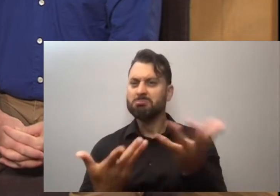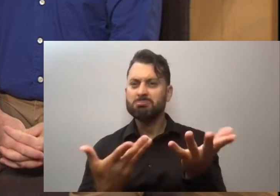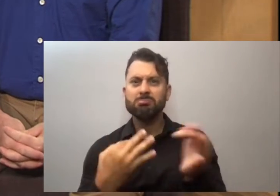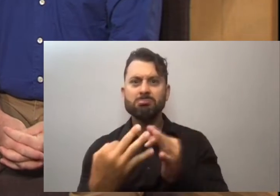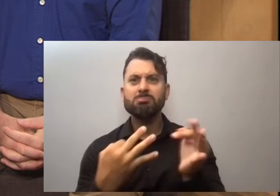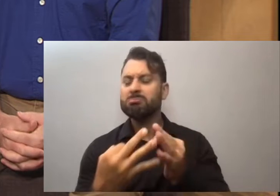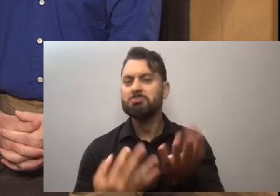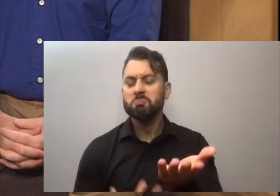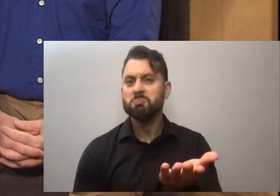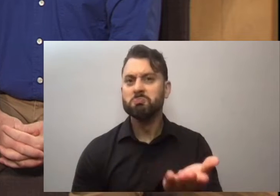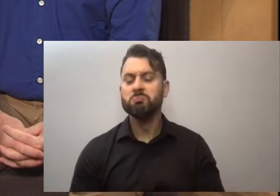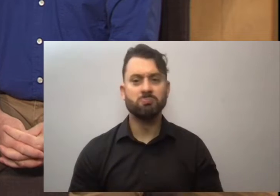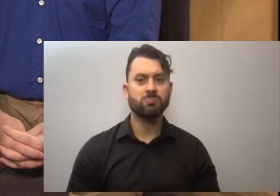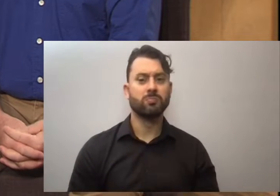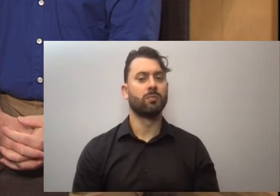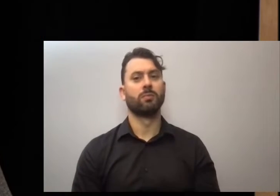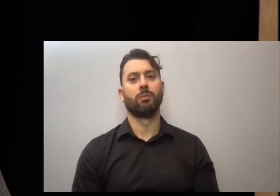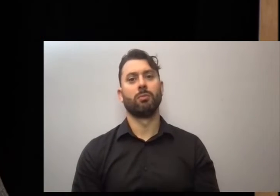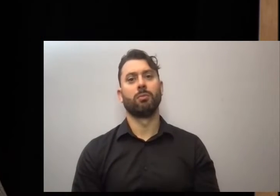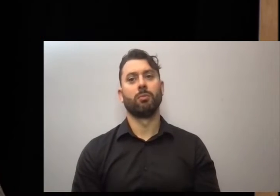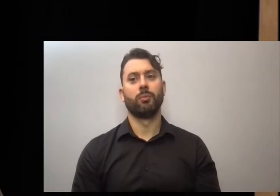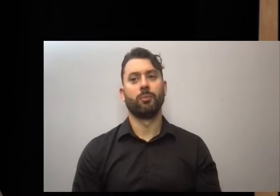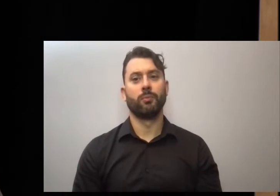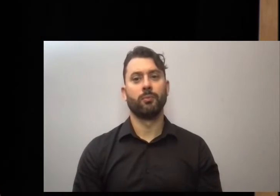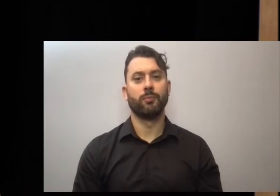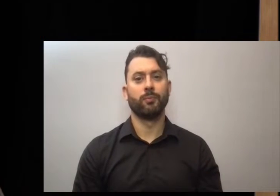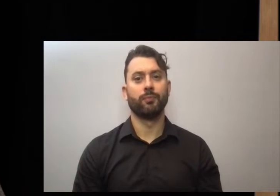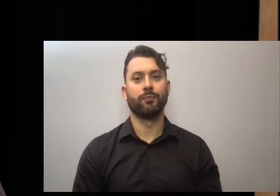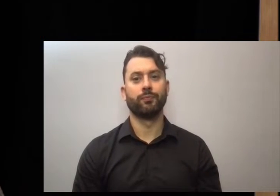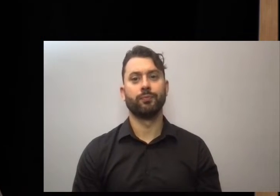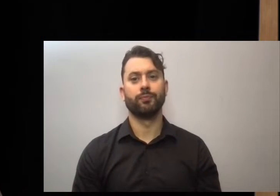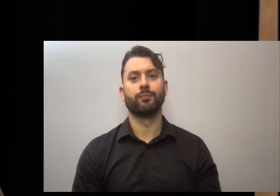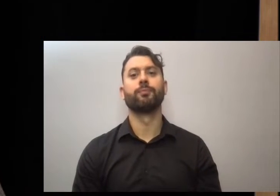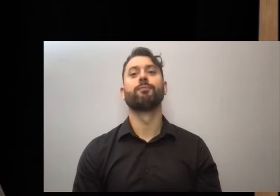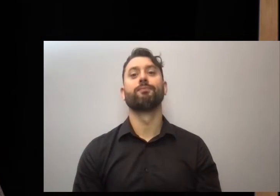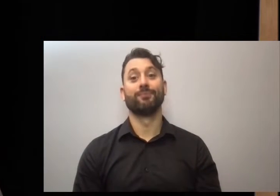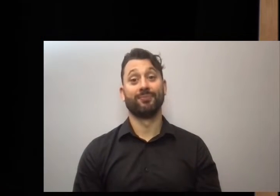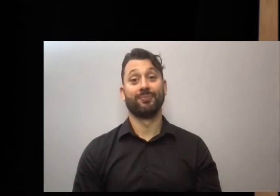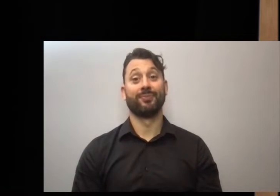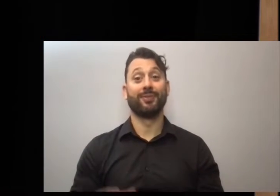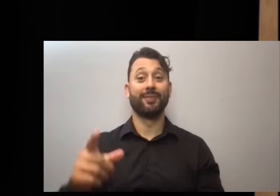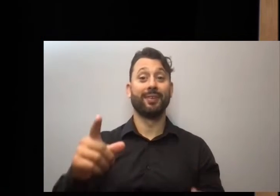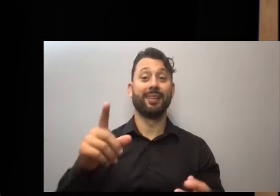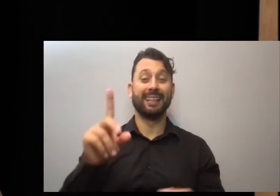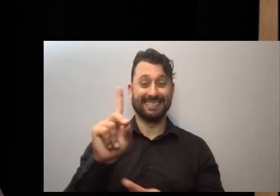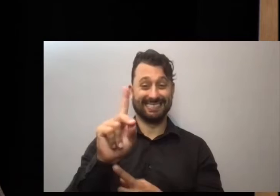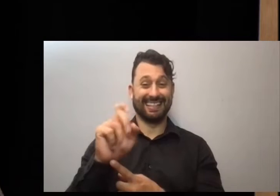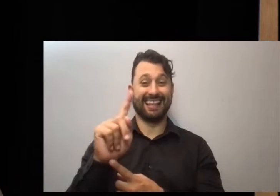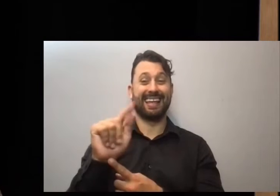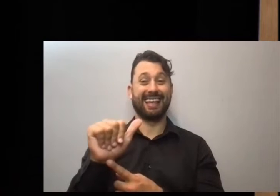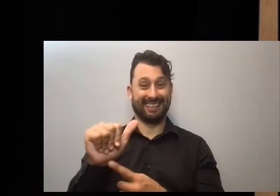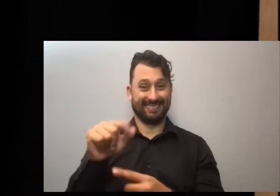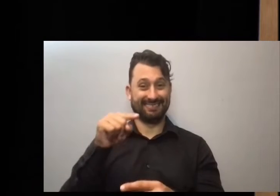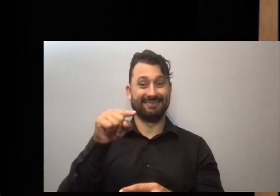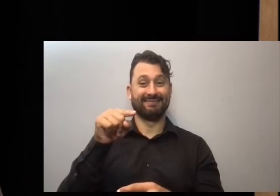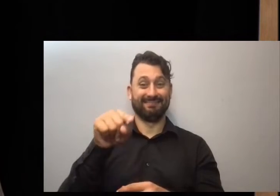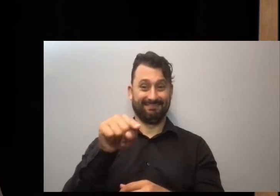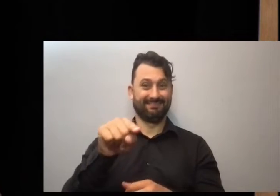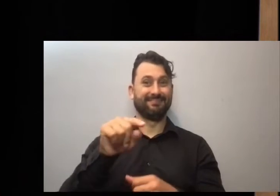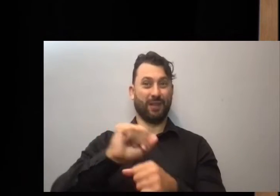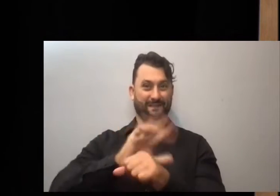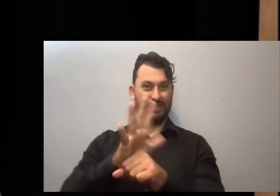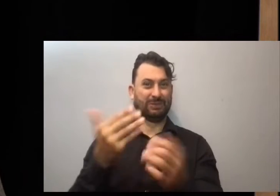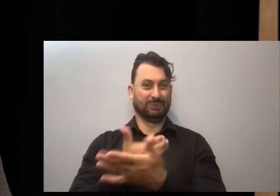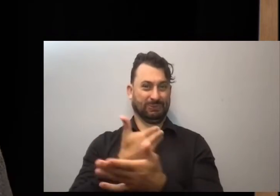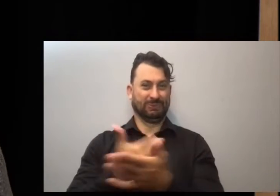Explain more about the Delta variant, please. So we've heard a lot about the Delta variant and other variants in the news. And so I think a lot of people are